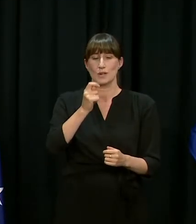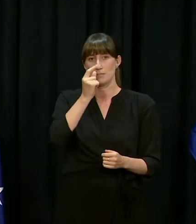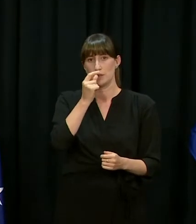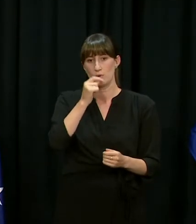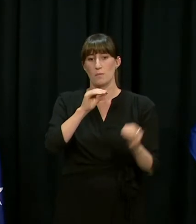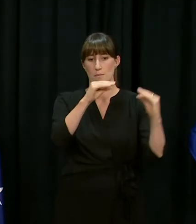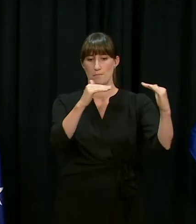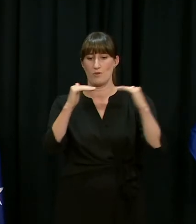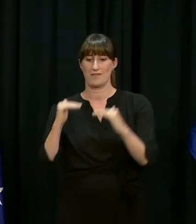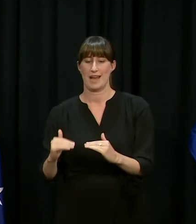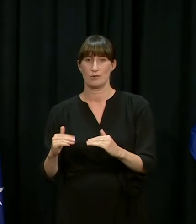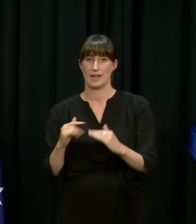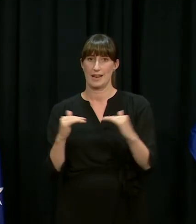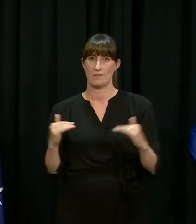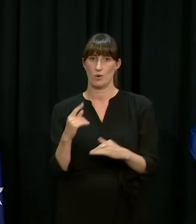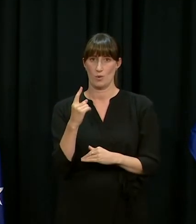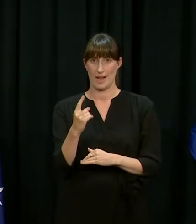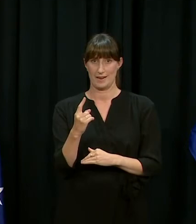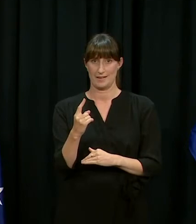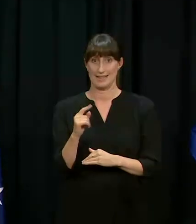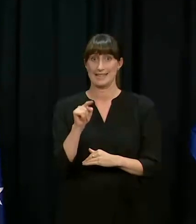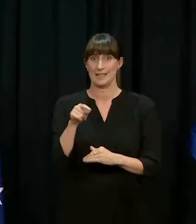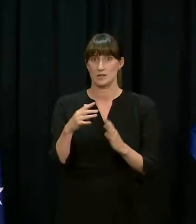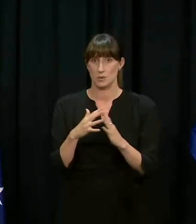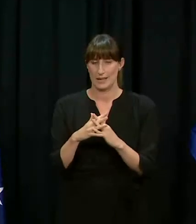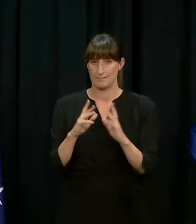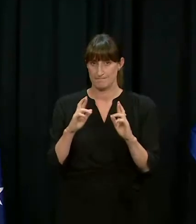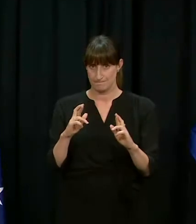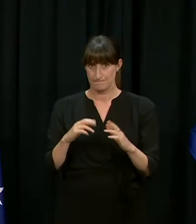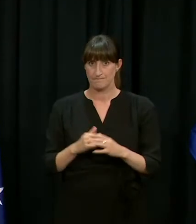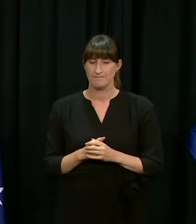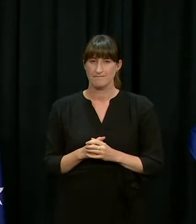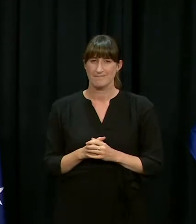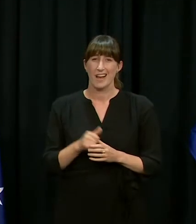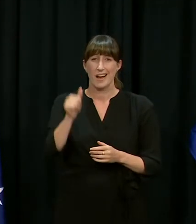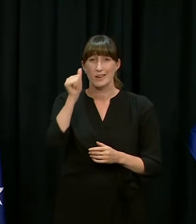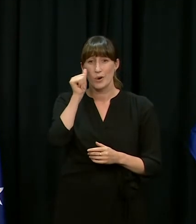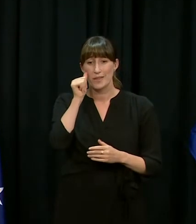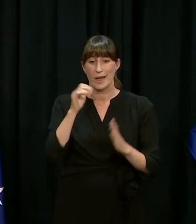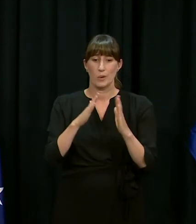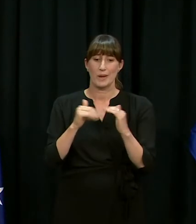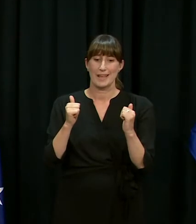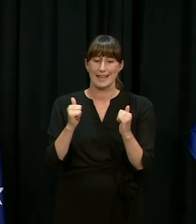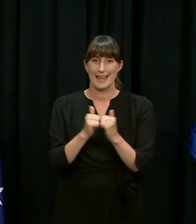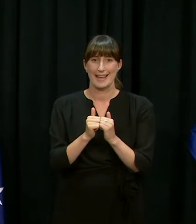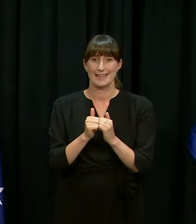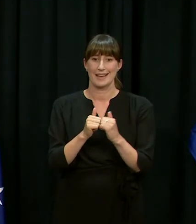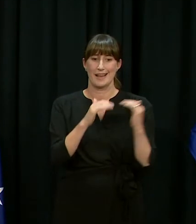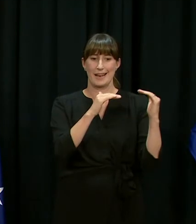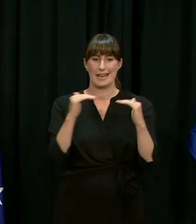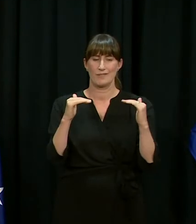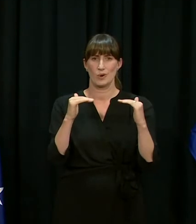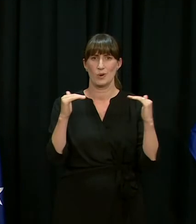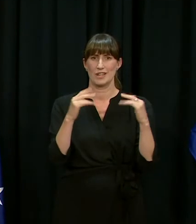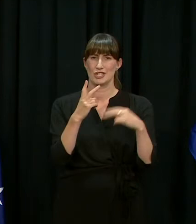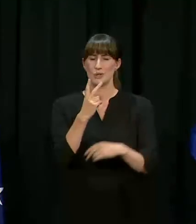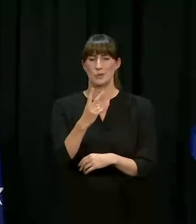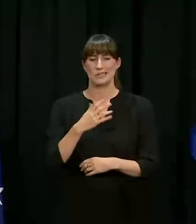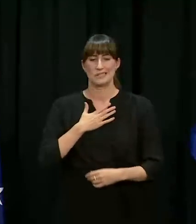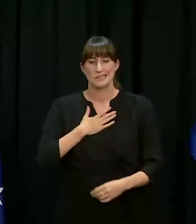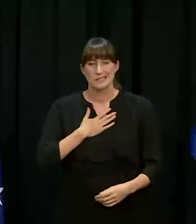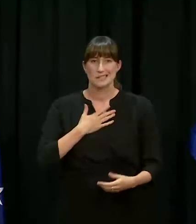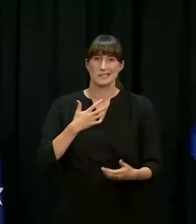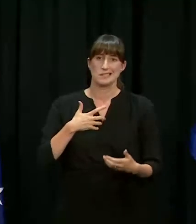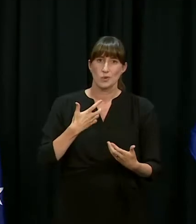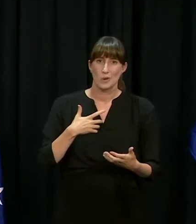I appreciate that for some, level 2 over a weekend feels like an imposition. But what we know and what we've learnt the hard way is that